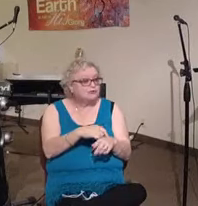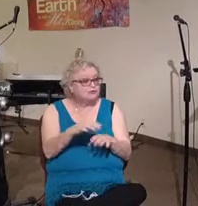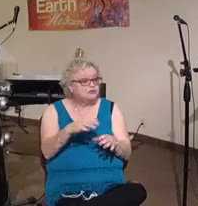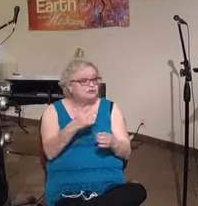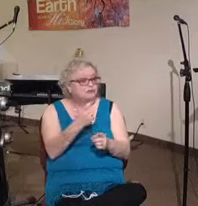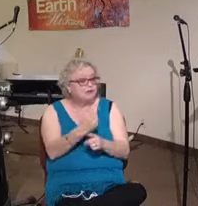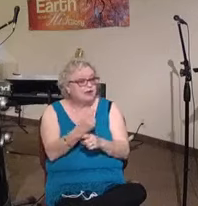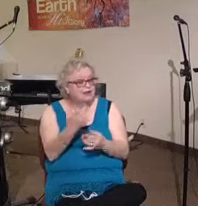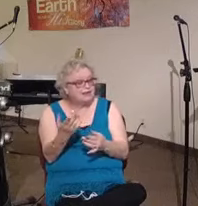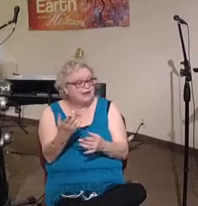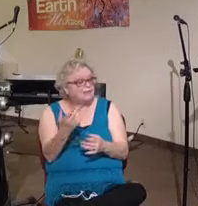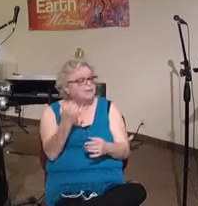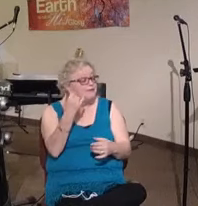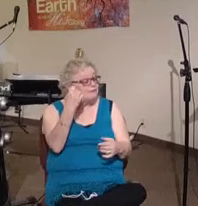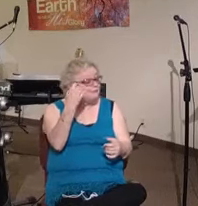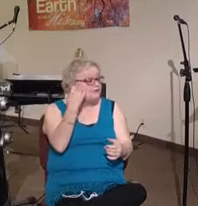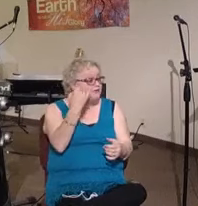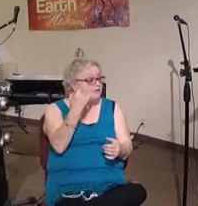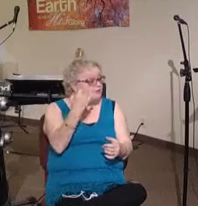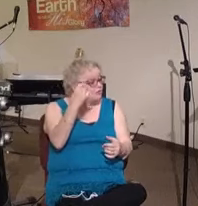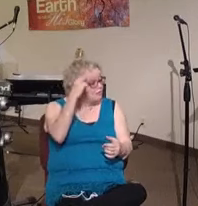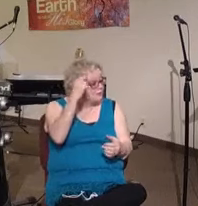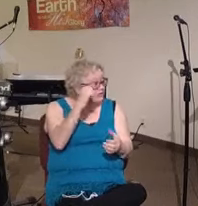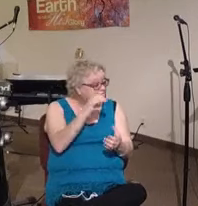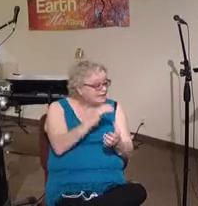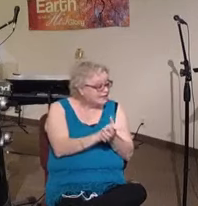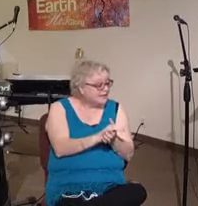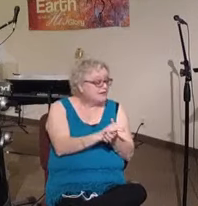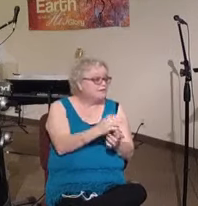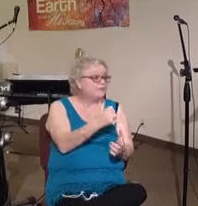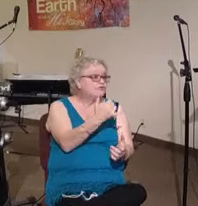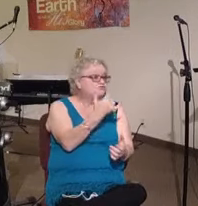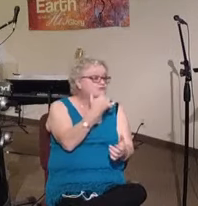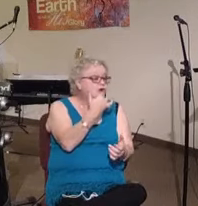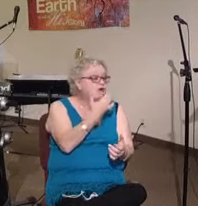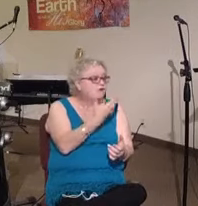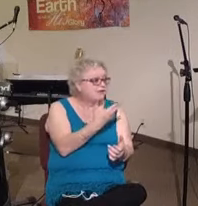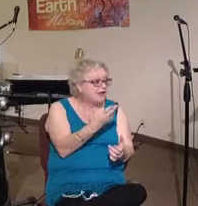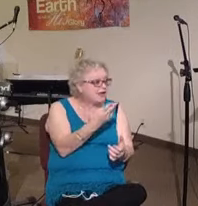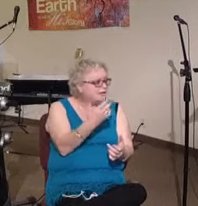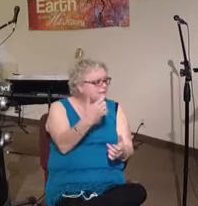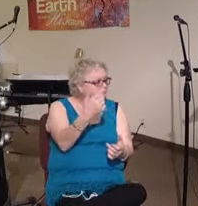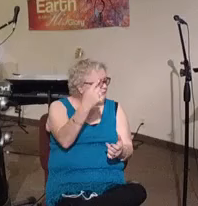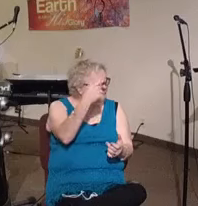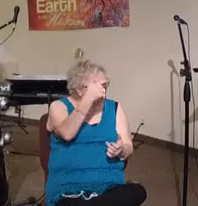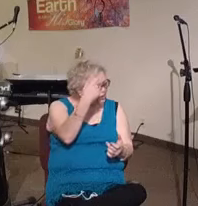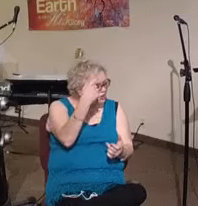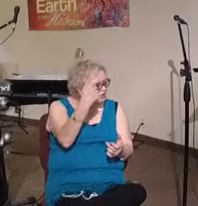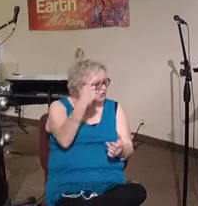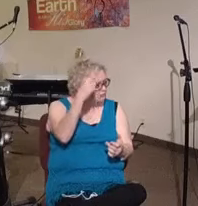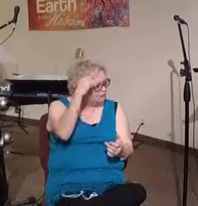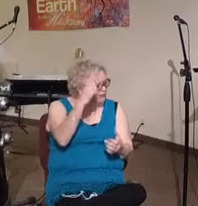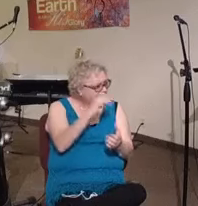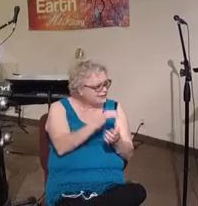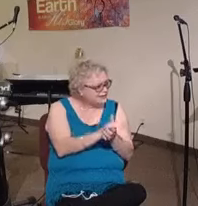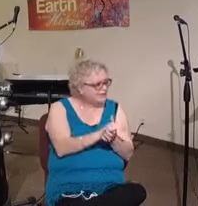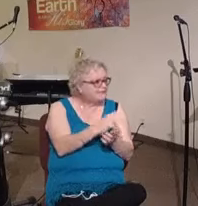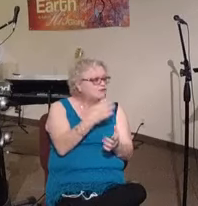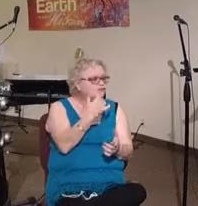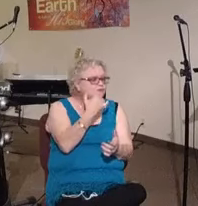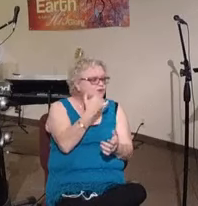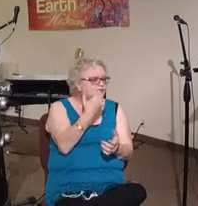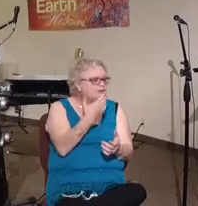wrong thing, you will continually do the wrong thing because you believe the wrong thing. And here's society